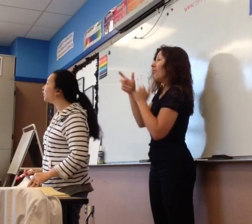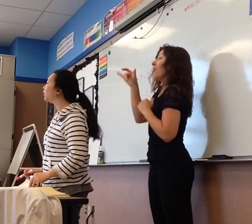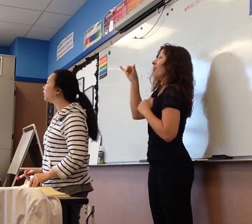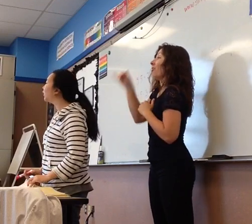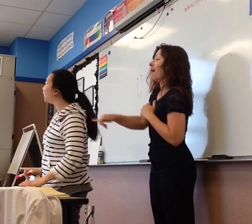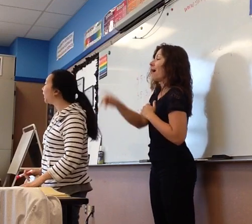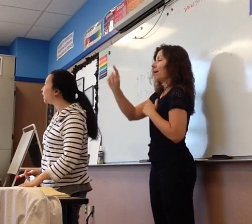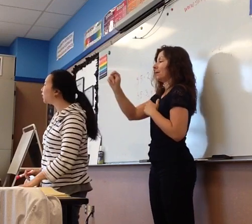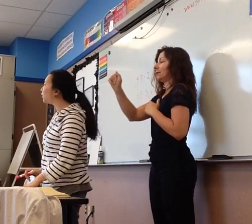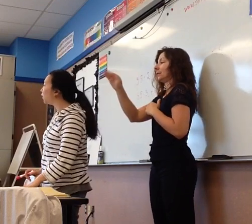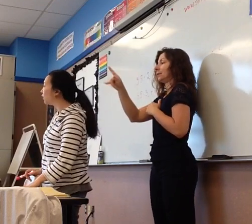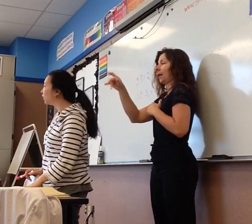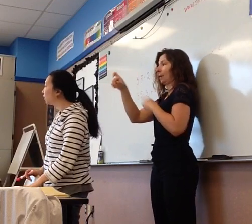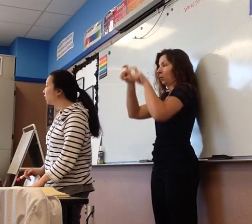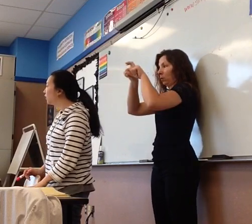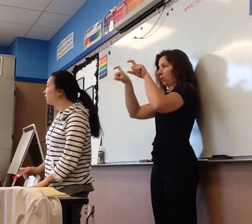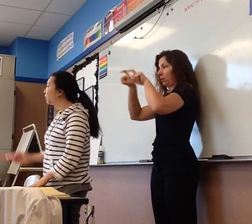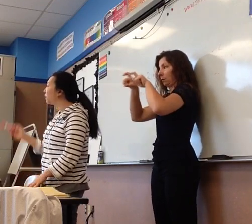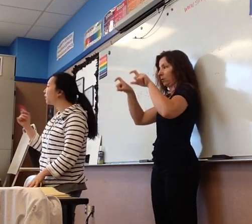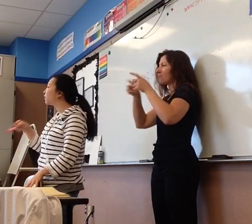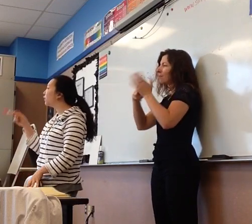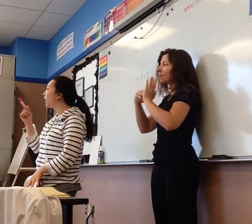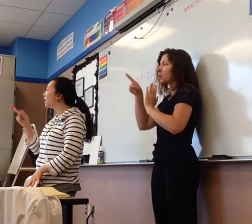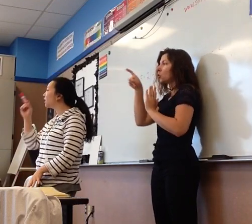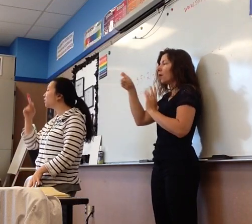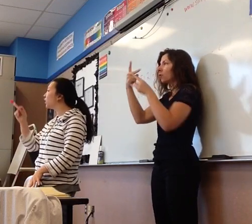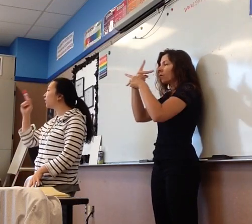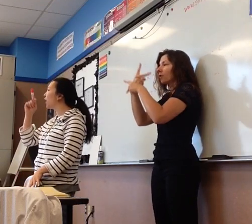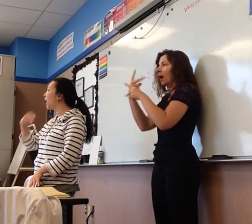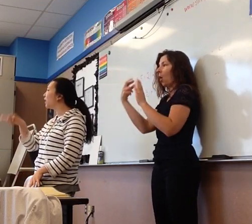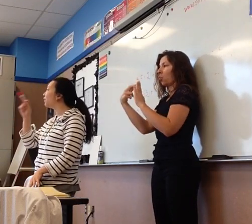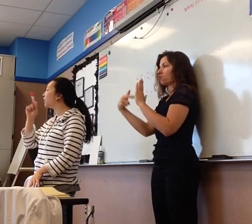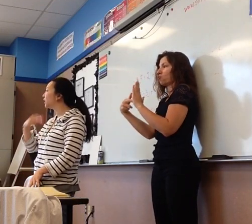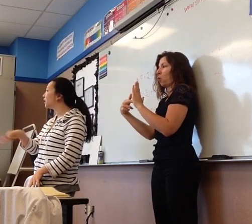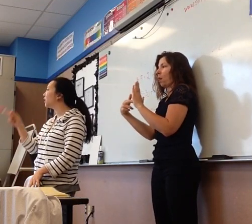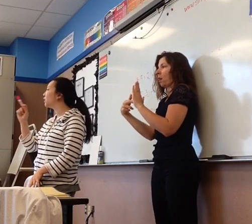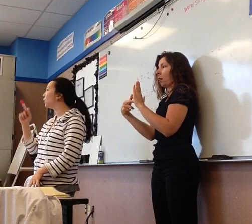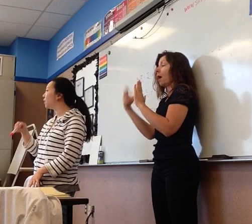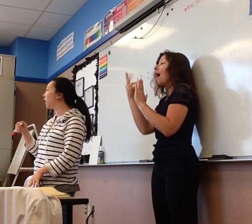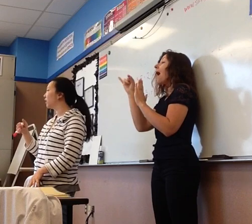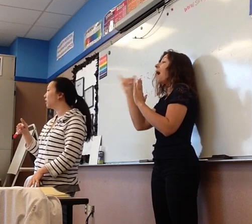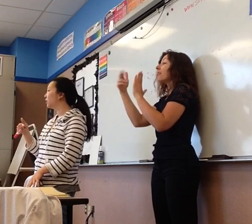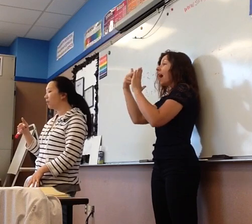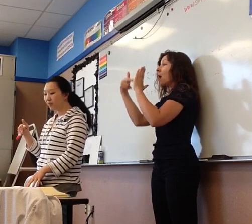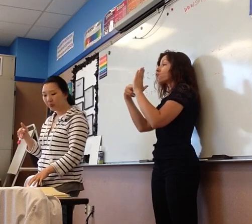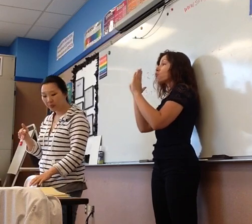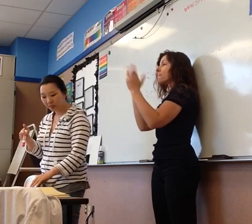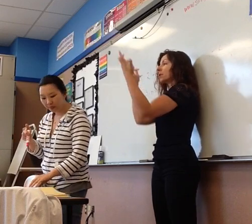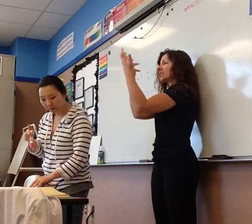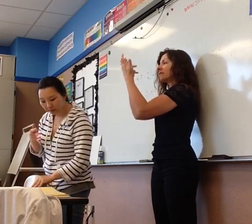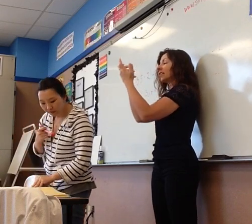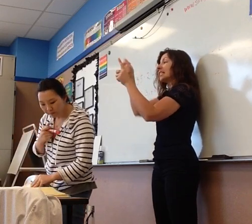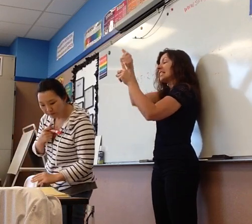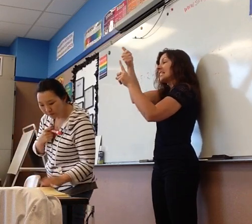So essentially, you're finding the rule. Remember, the rule has to work for every single one.